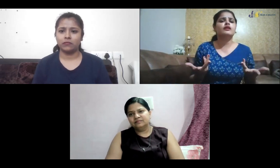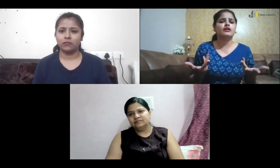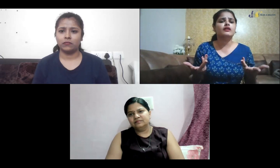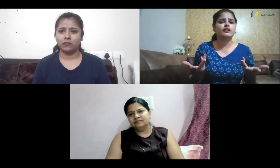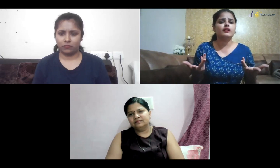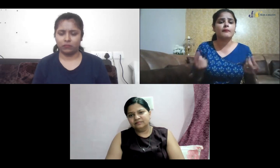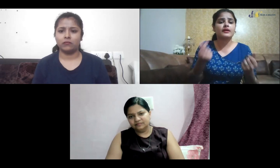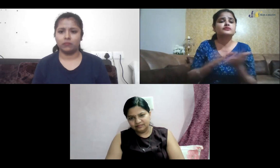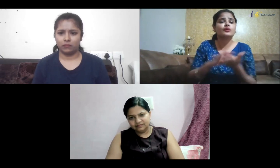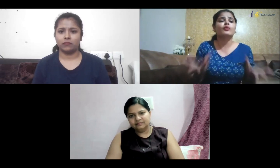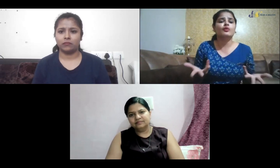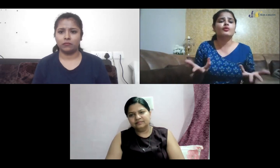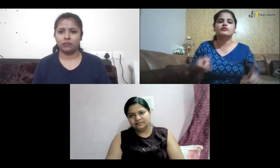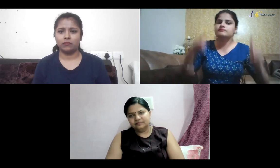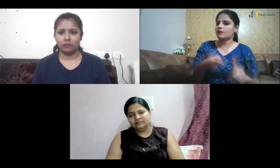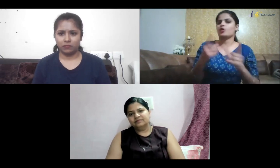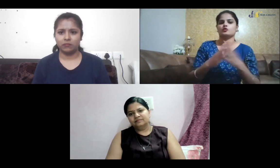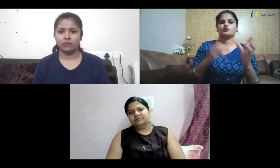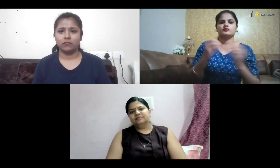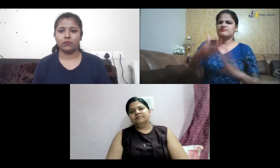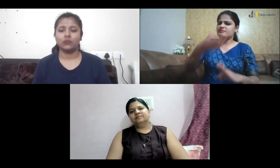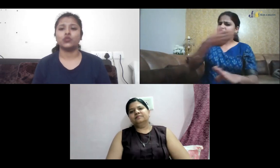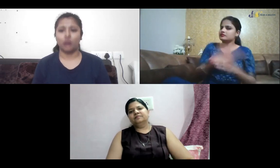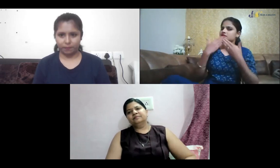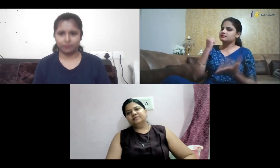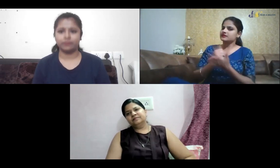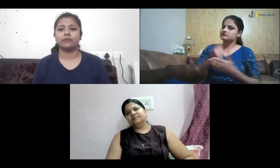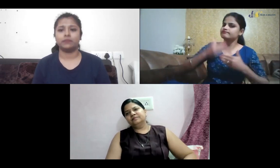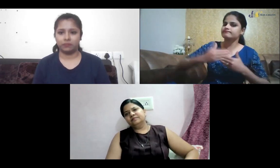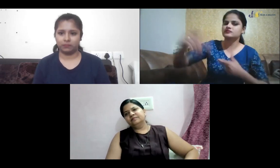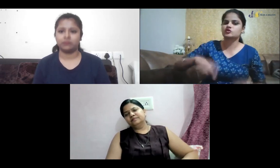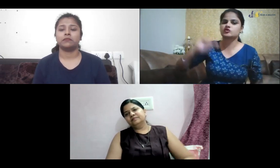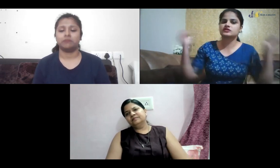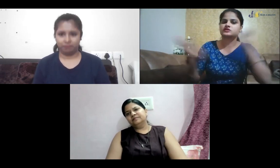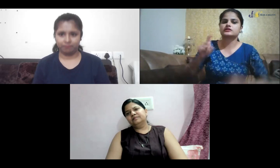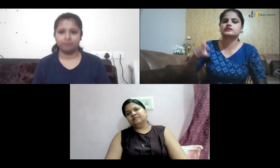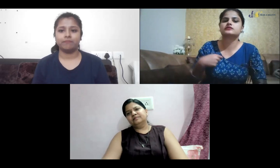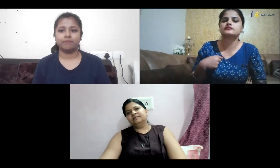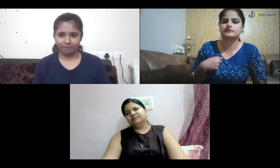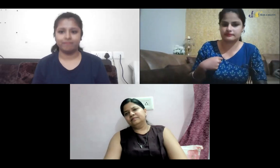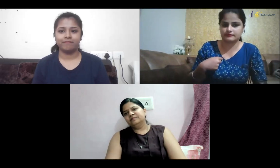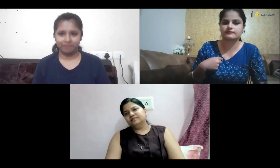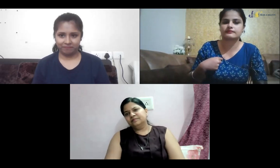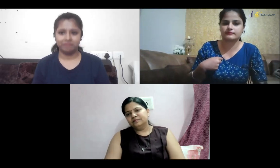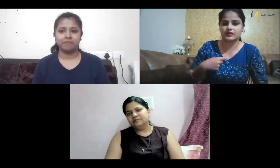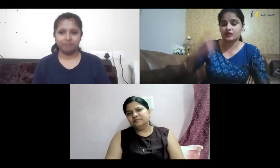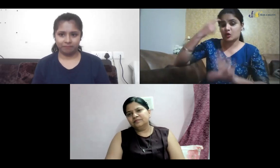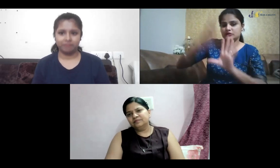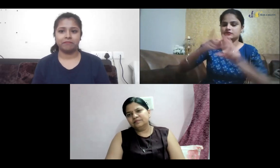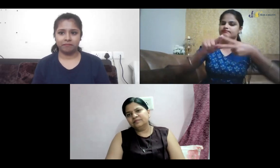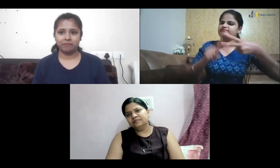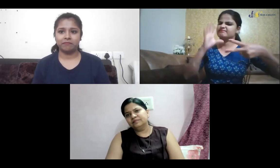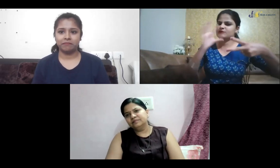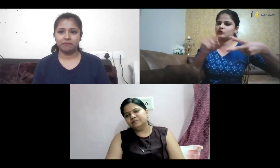we have to drop out, parents has to explain us. And after that, if we are just doing the household chores, how we will